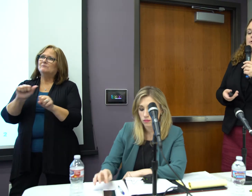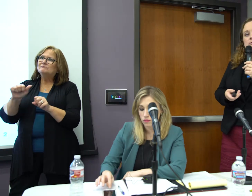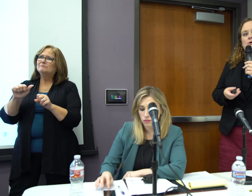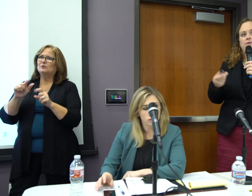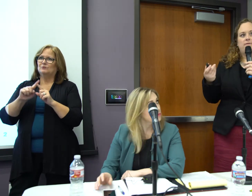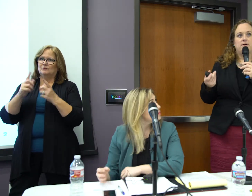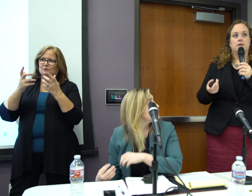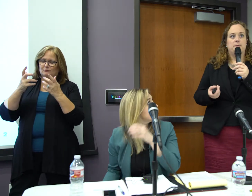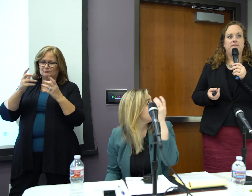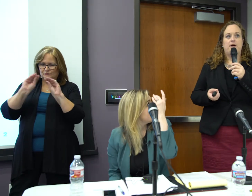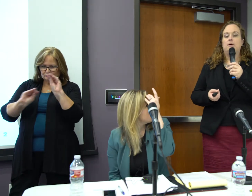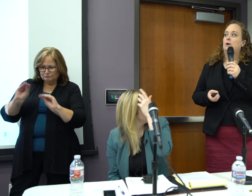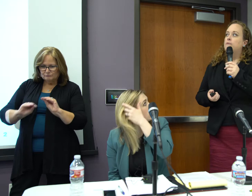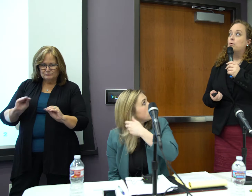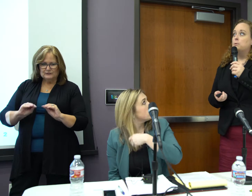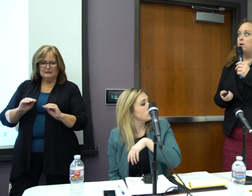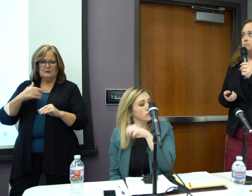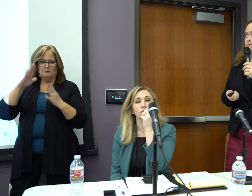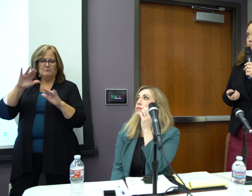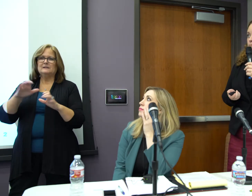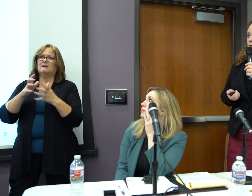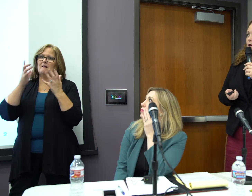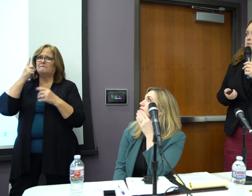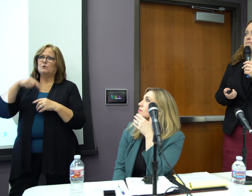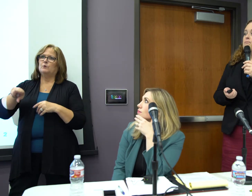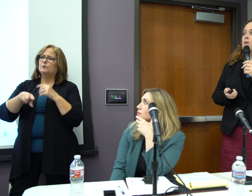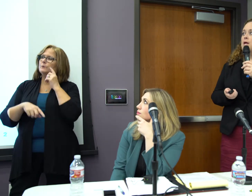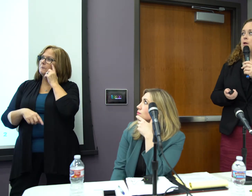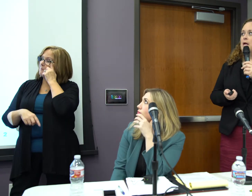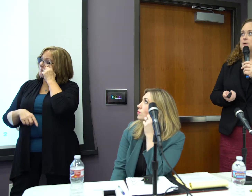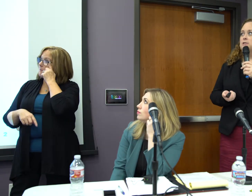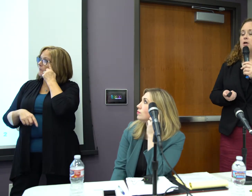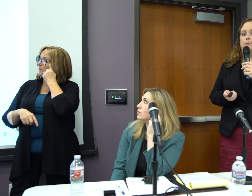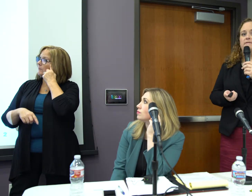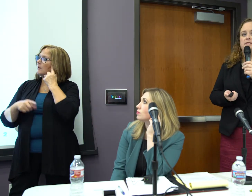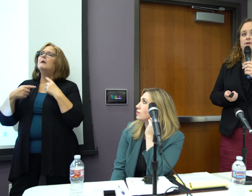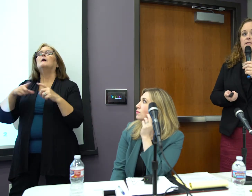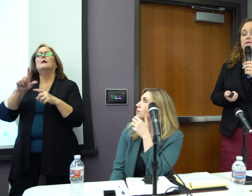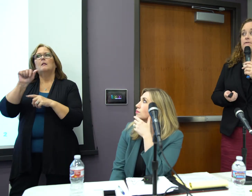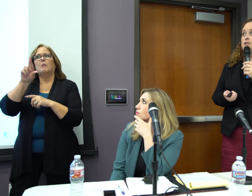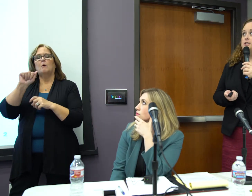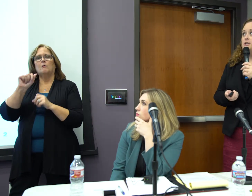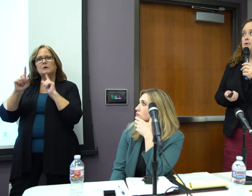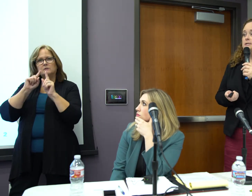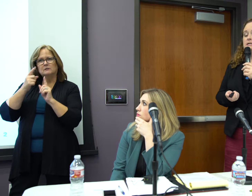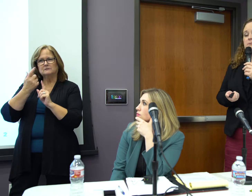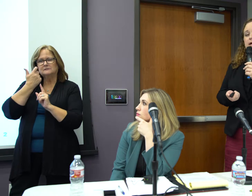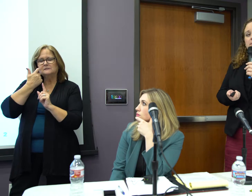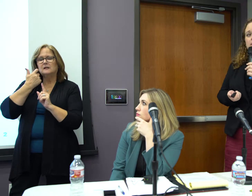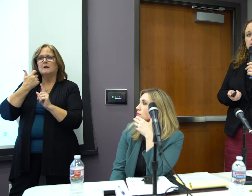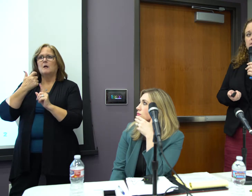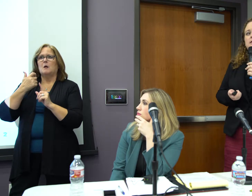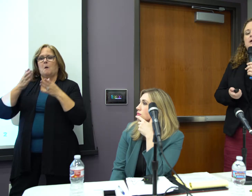it together. So hopefully I've done a little bit of that for you all. And as Laura's talked previously, there is a function to the